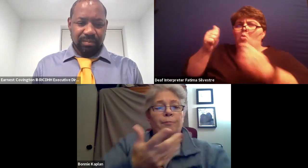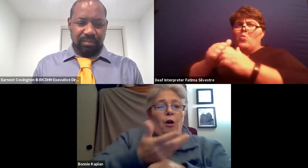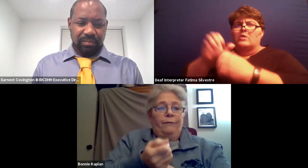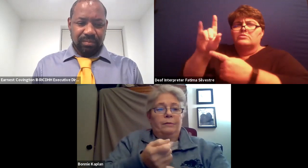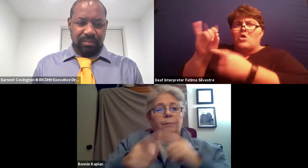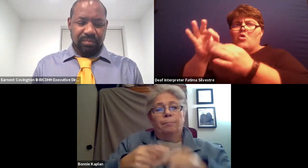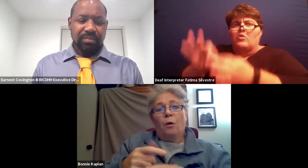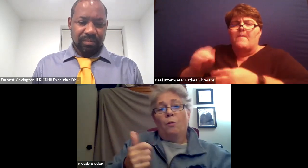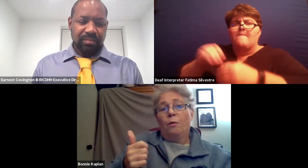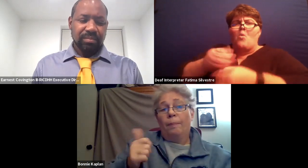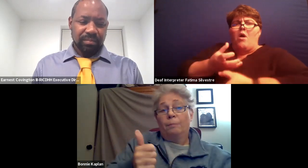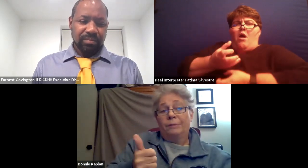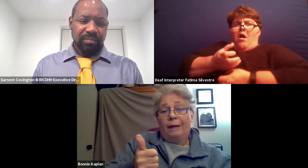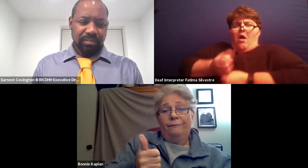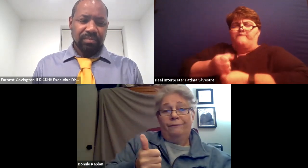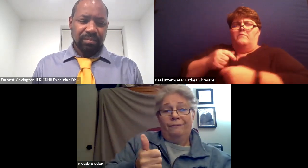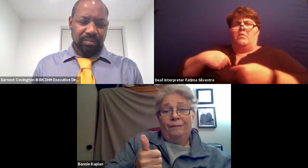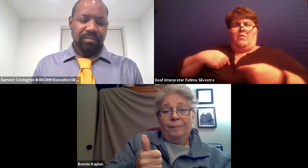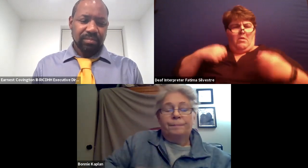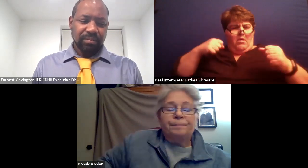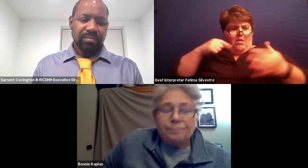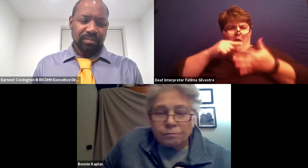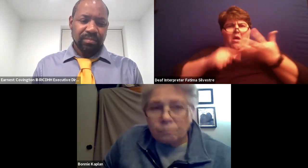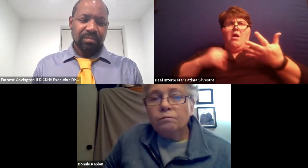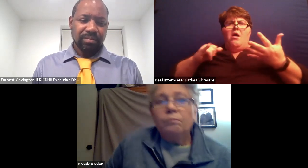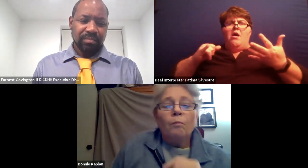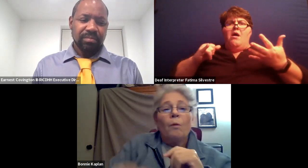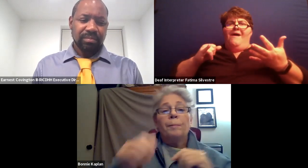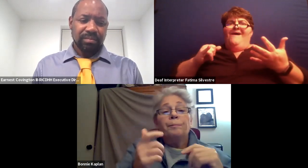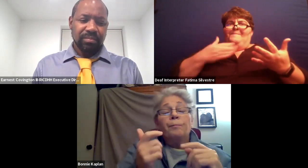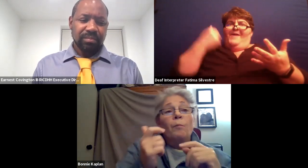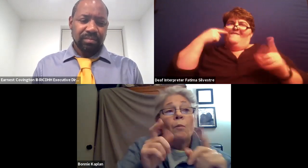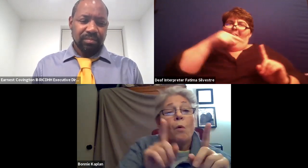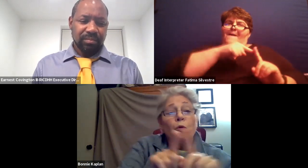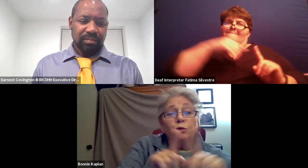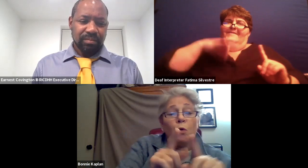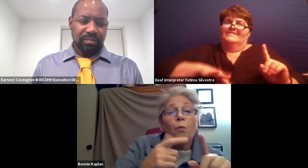access they had. They feel so much more confident in themselves.